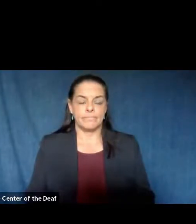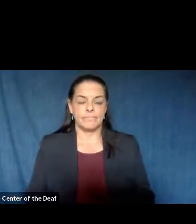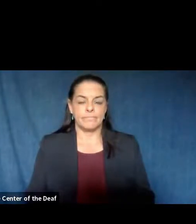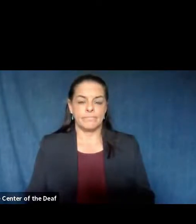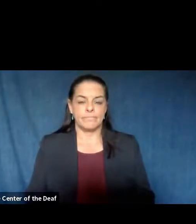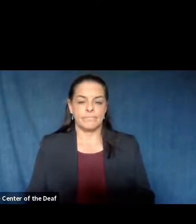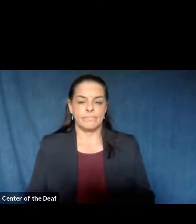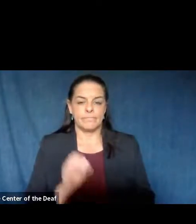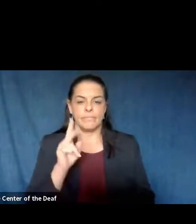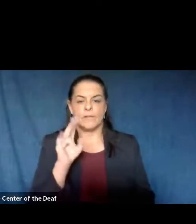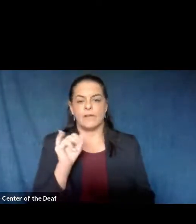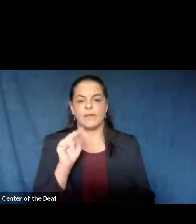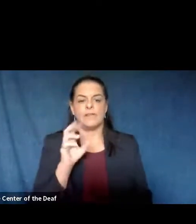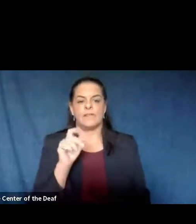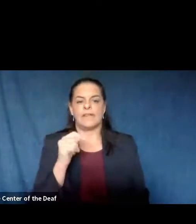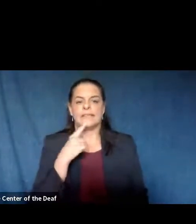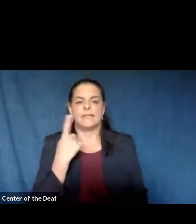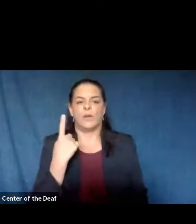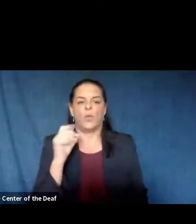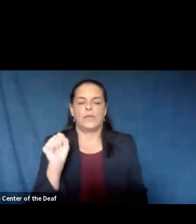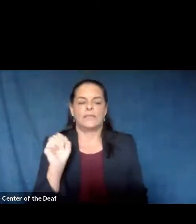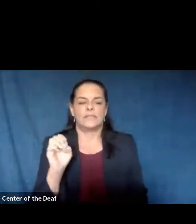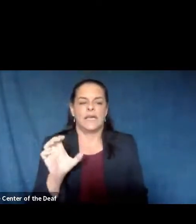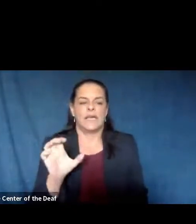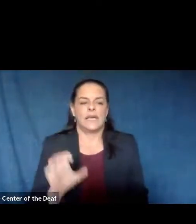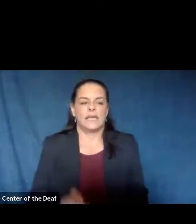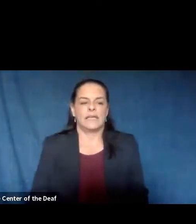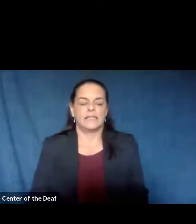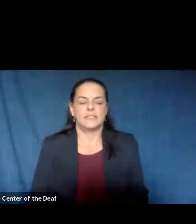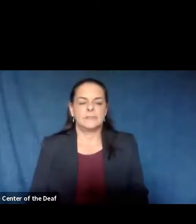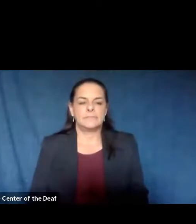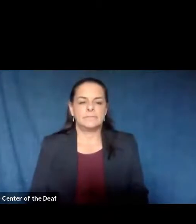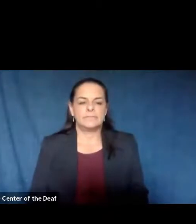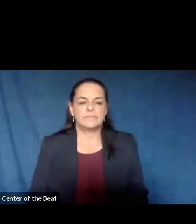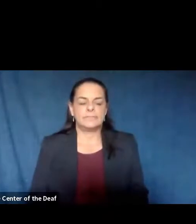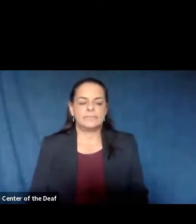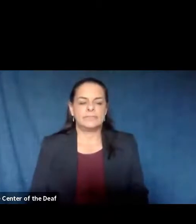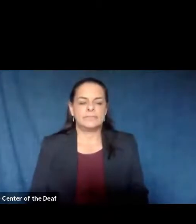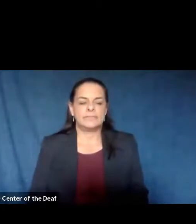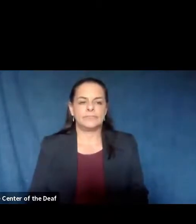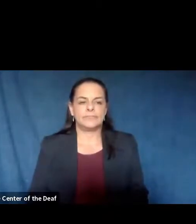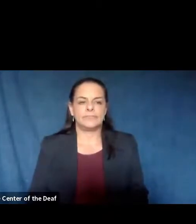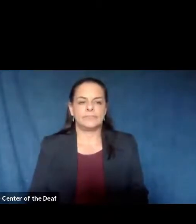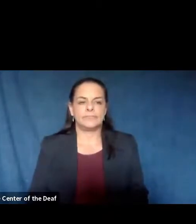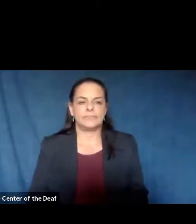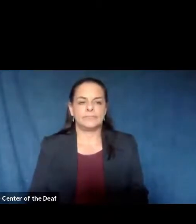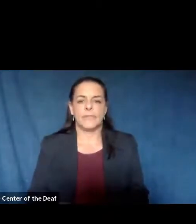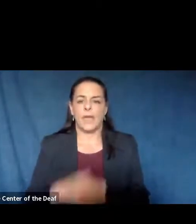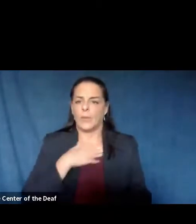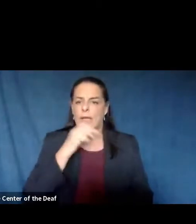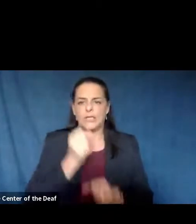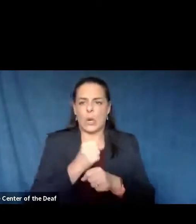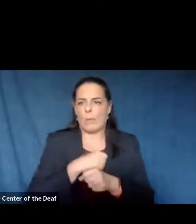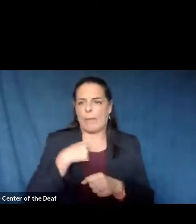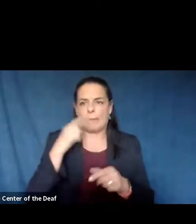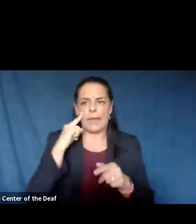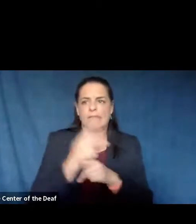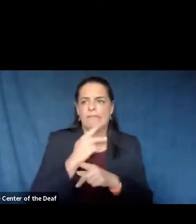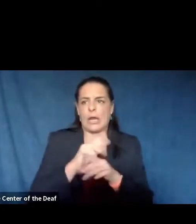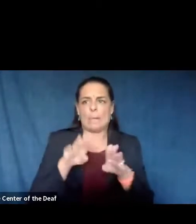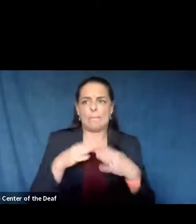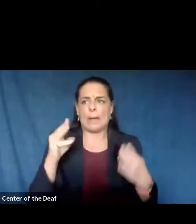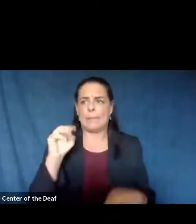All right, Vincent says he is typing. Okay. We'll give him 1 second. Please don't make me do public math, Vincent.